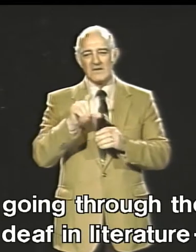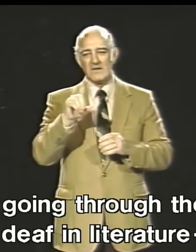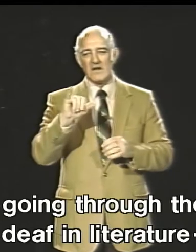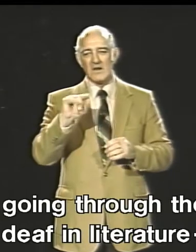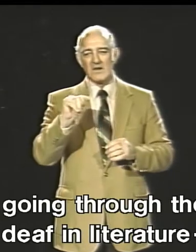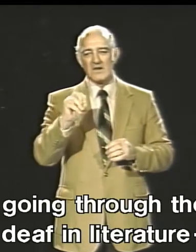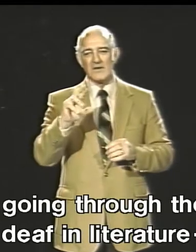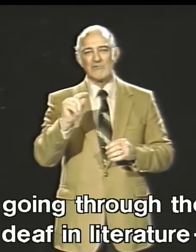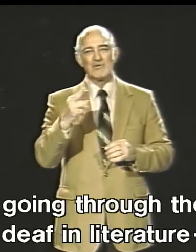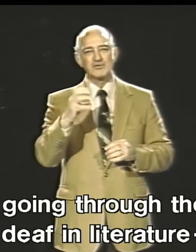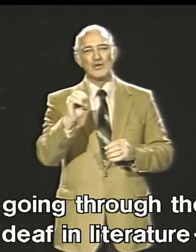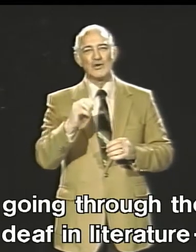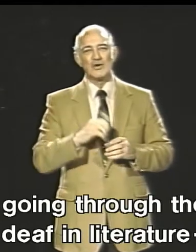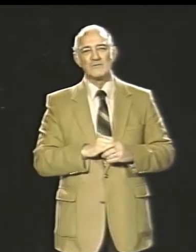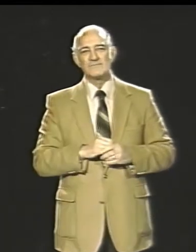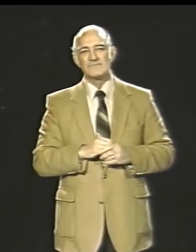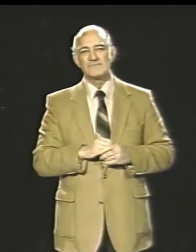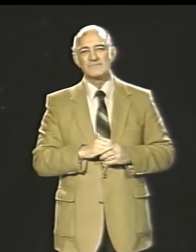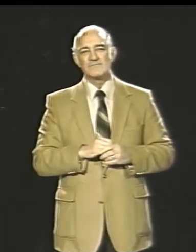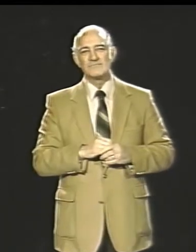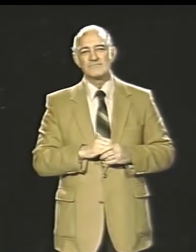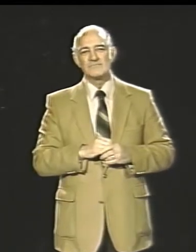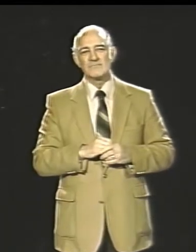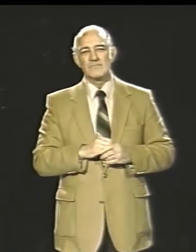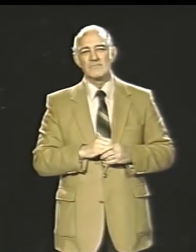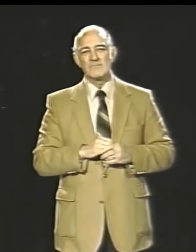going through the deaf in literature,